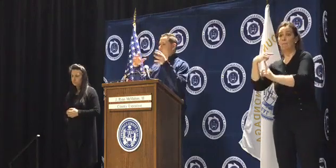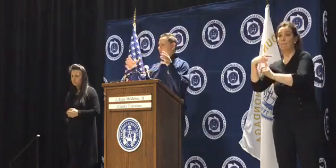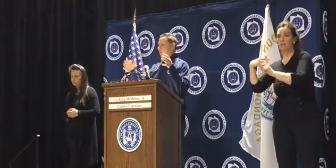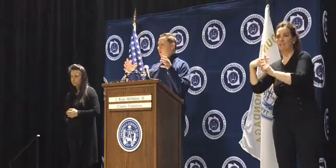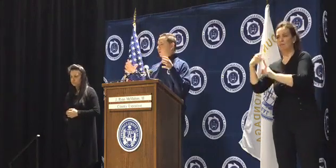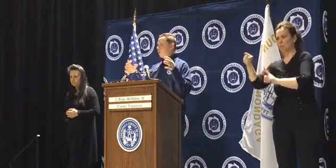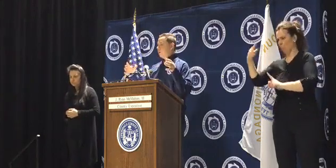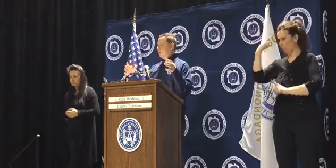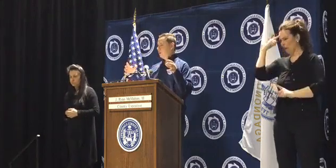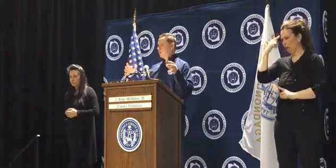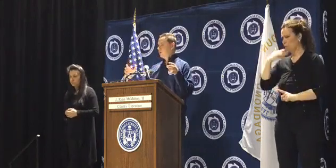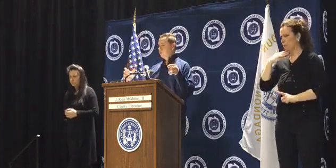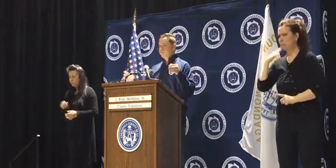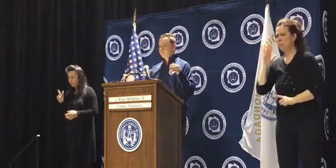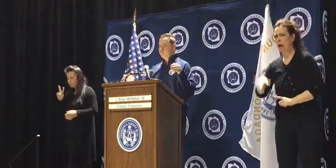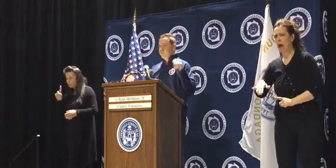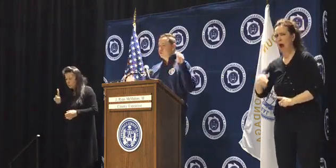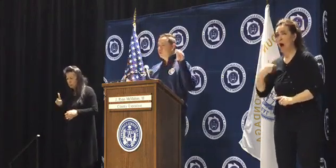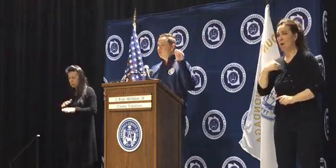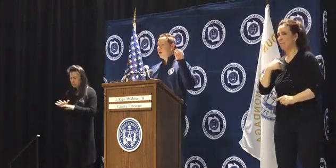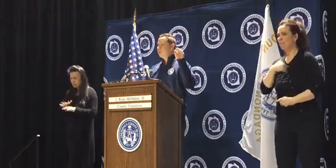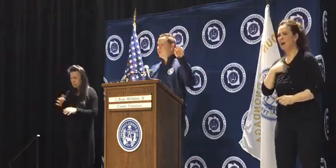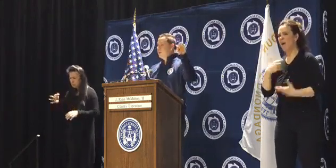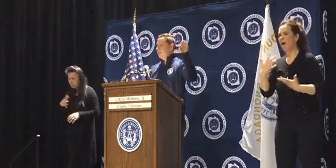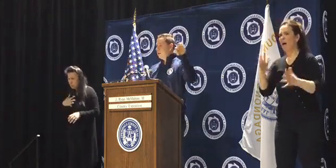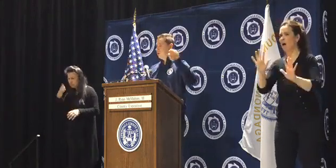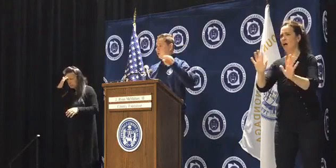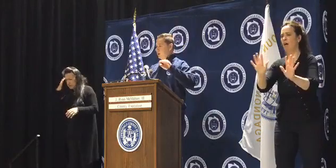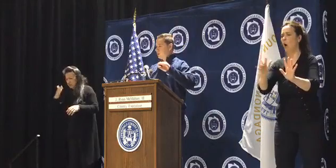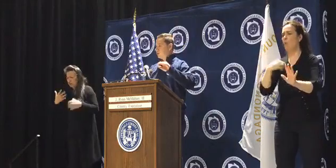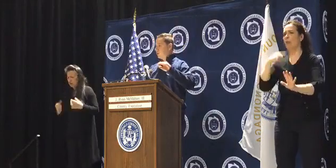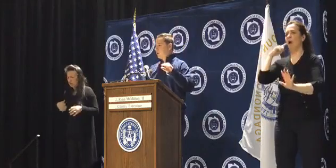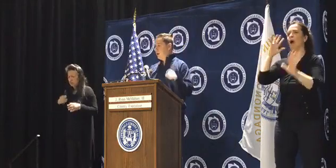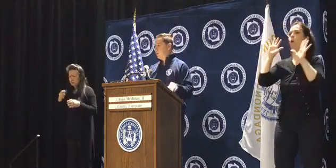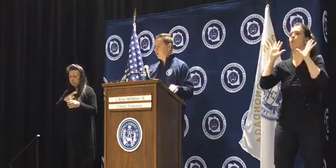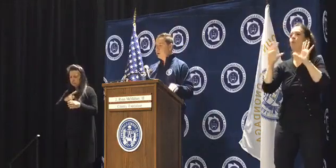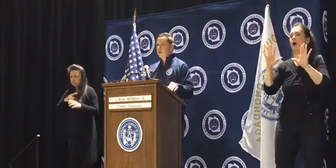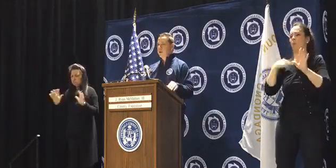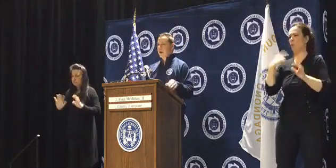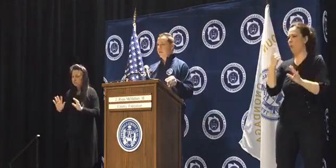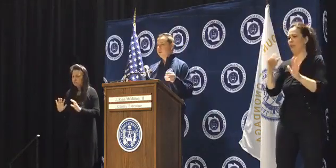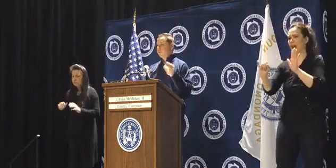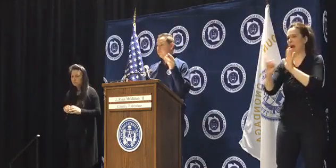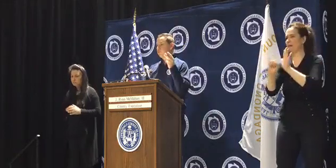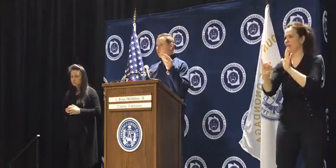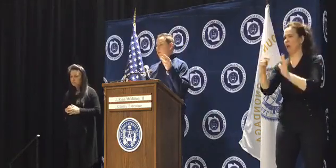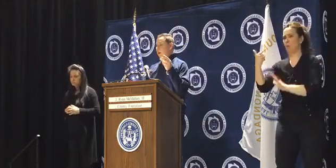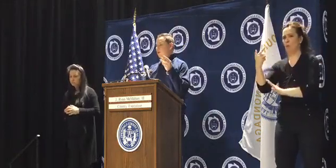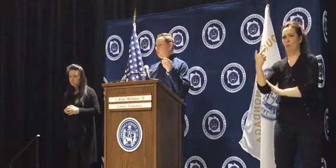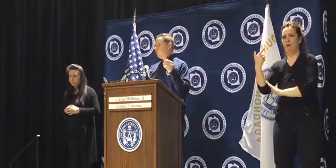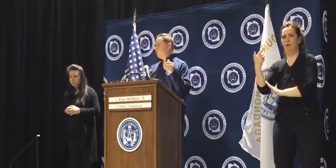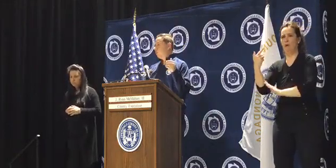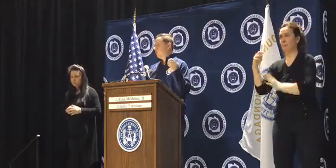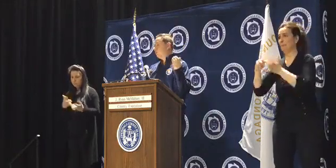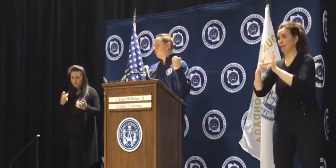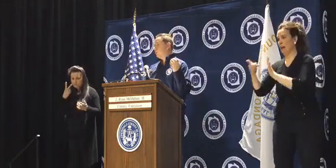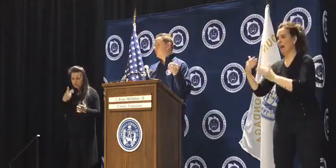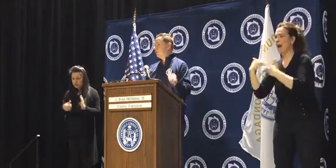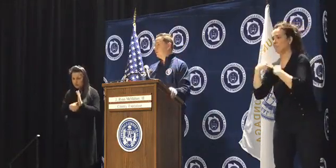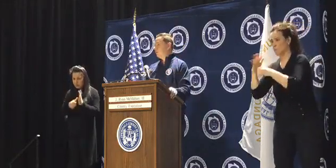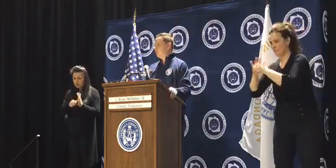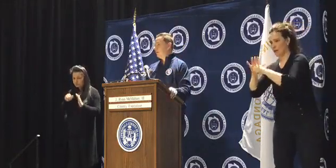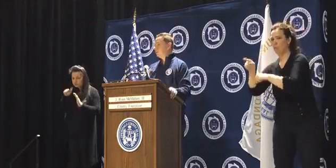look at everything, you look at the big picture, you look at the demand at our triage sites going down. Now that's 2 days, but we've been open